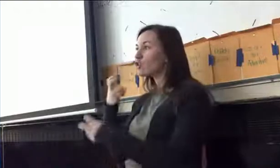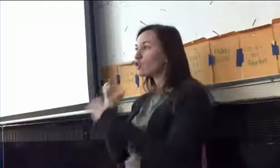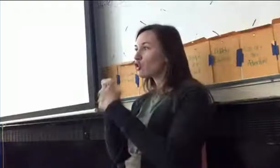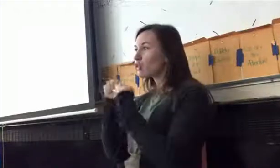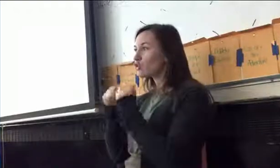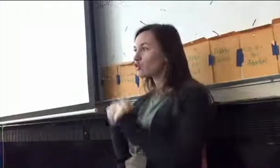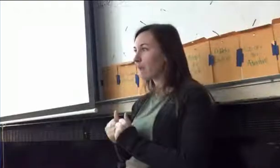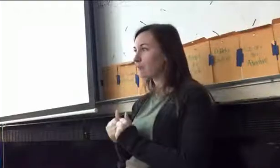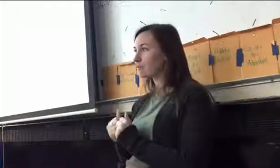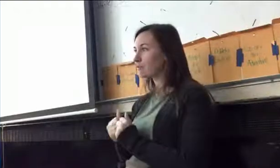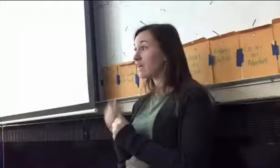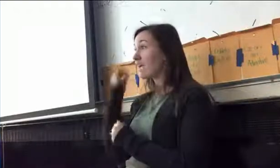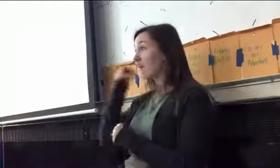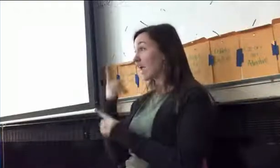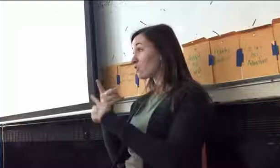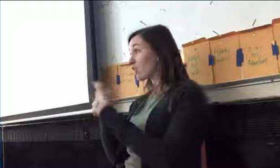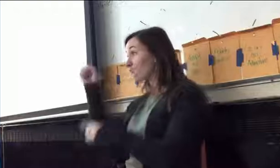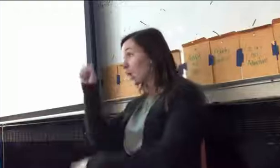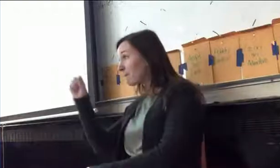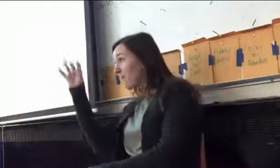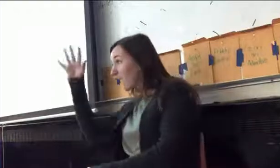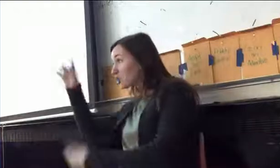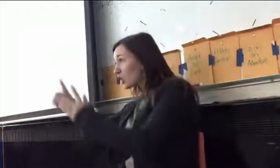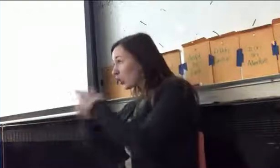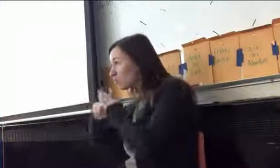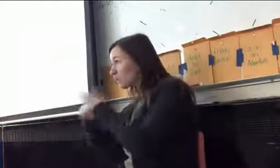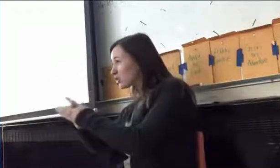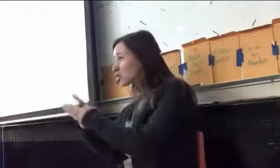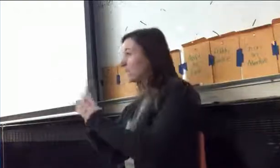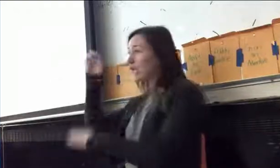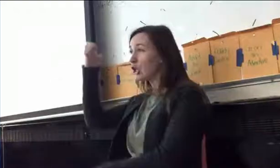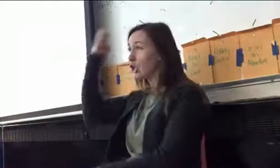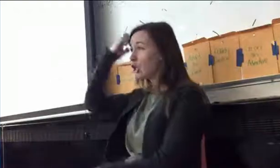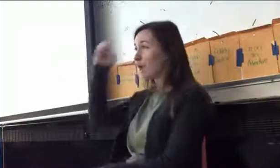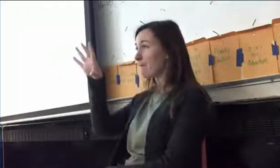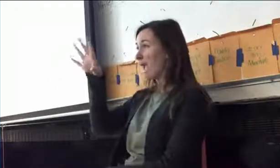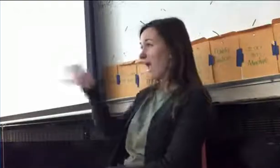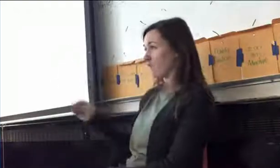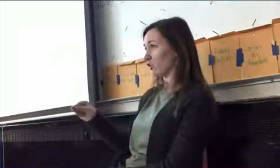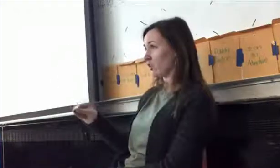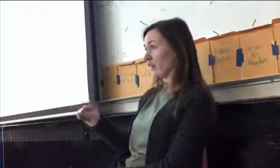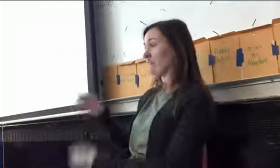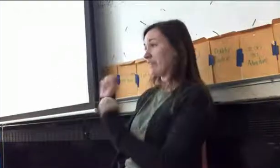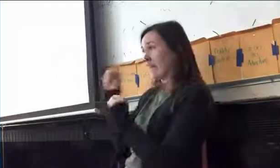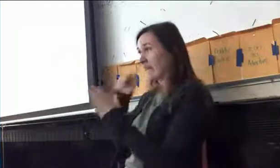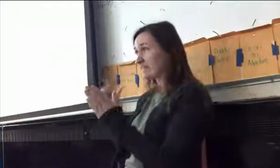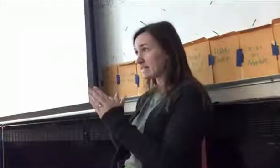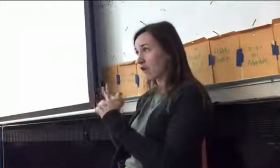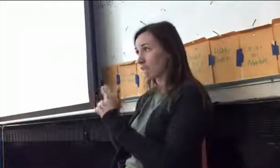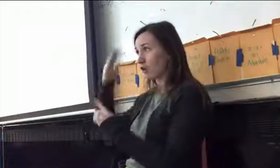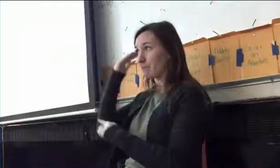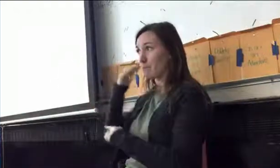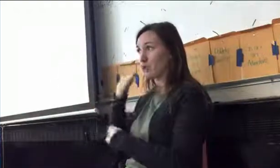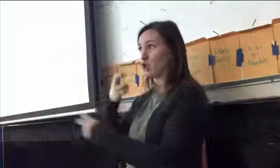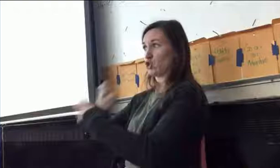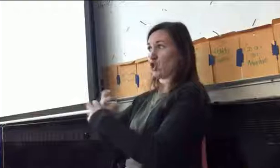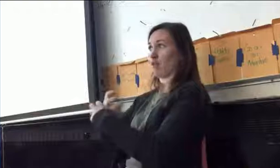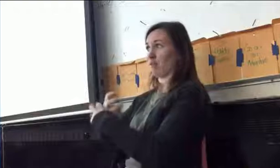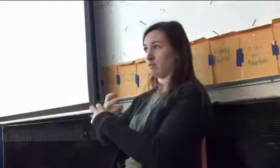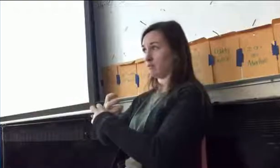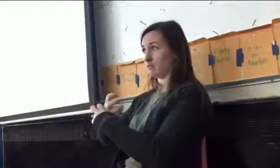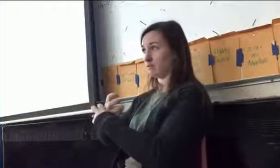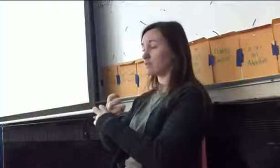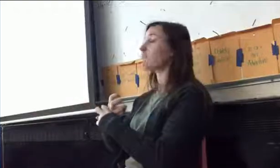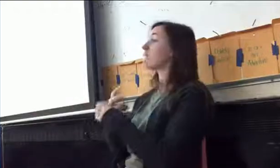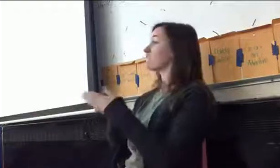you are from, whether you are from Asia originally, Europe, Africa, whatever it could possibly mean. Basically what this says is